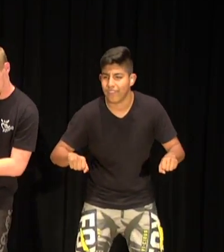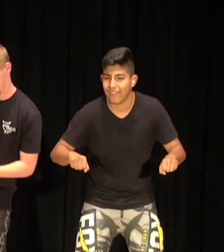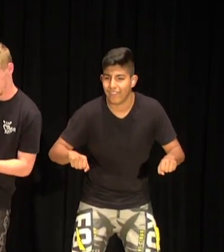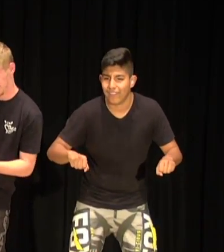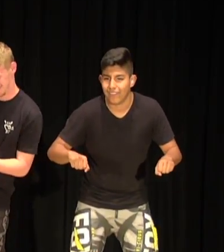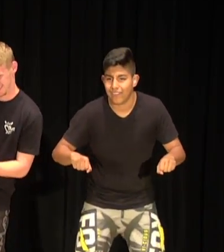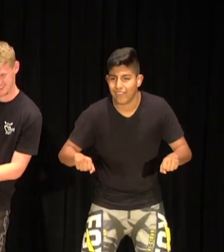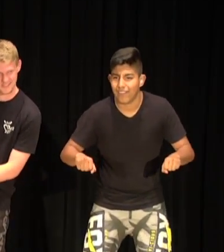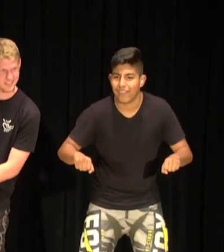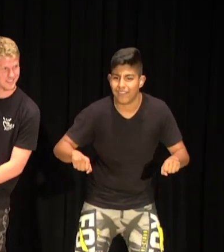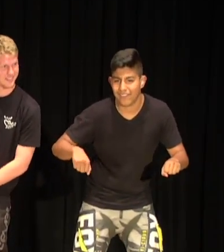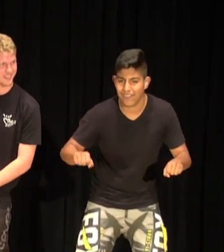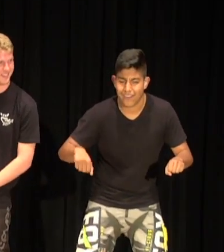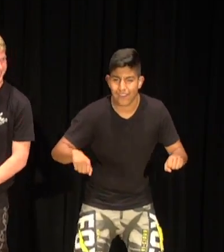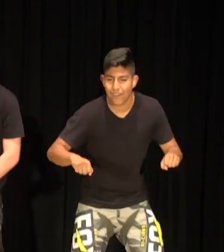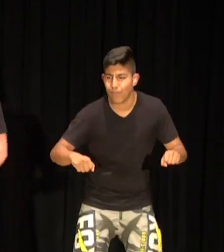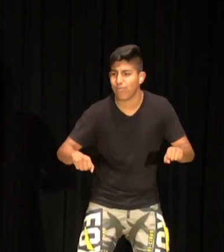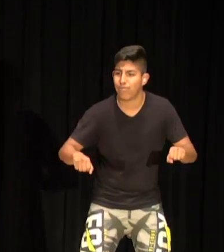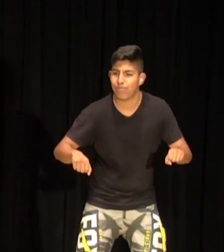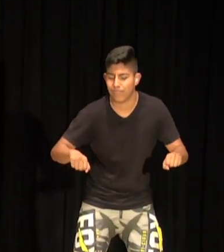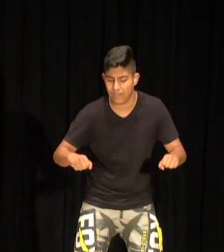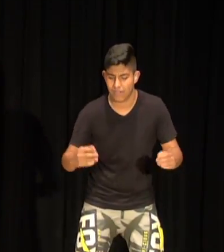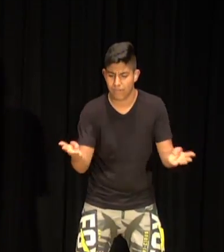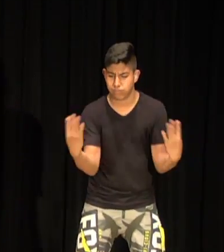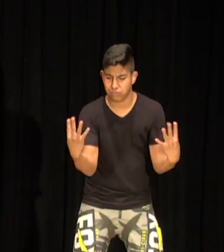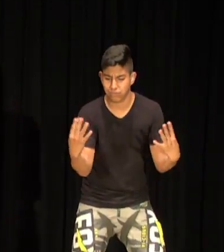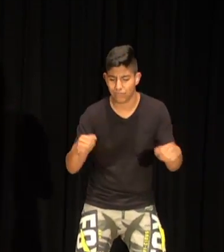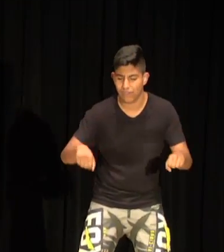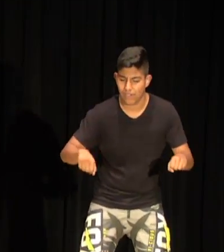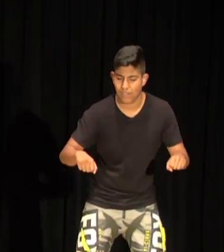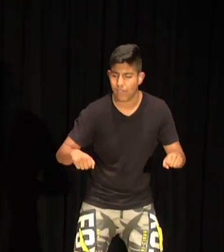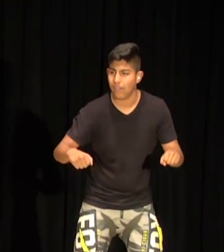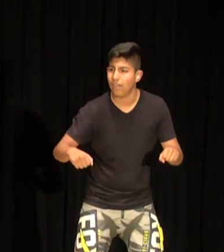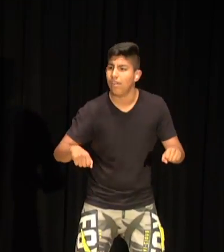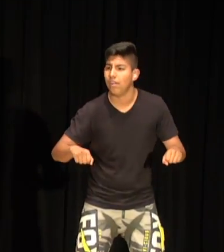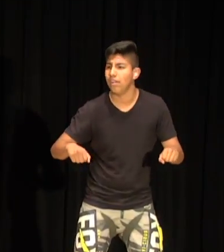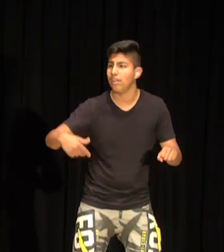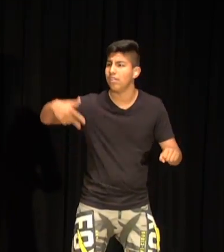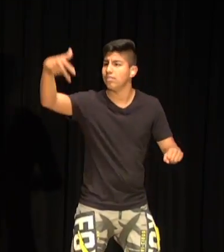He's not that great. He's not that great. He's a rookie. All right, here I go.